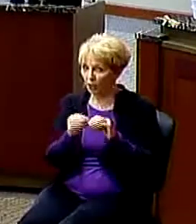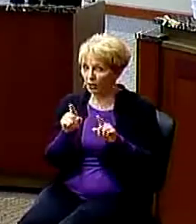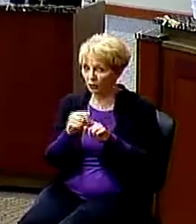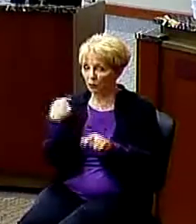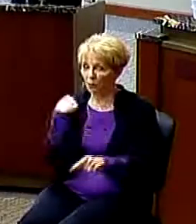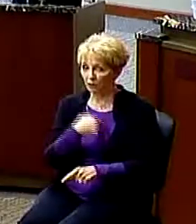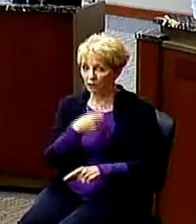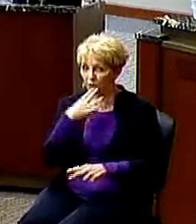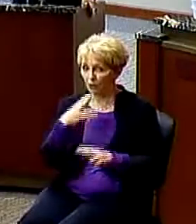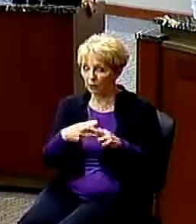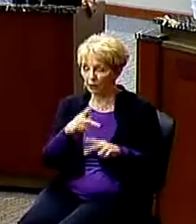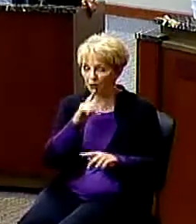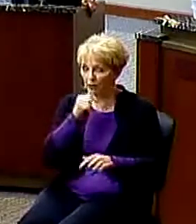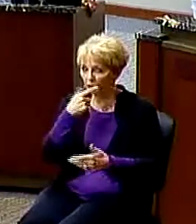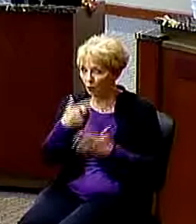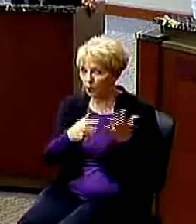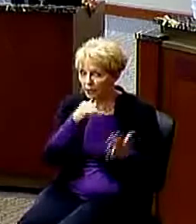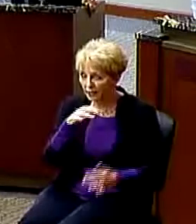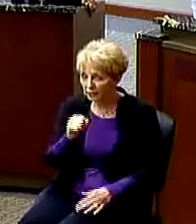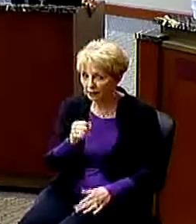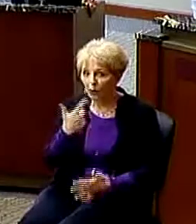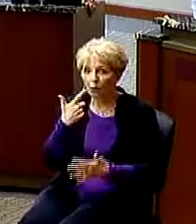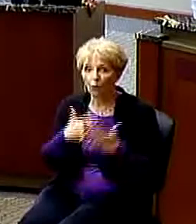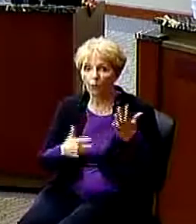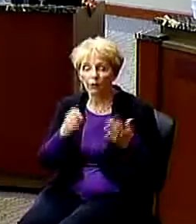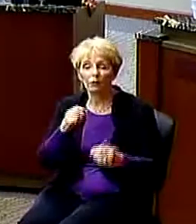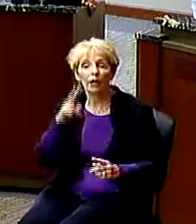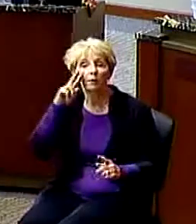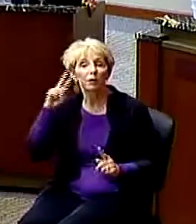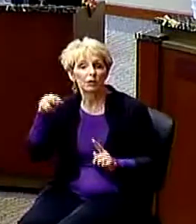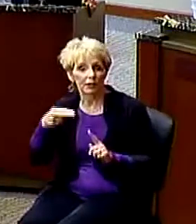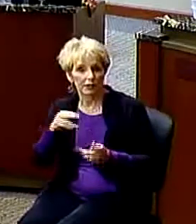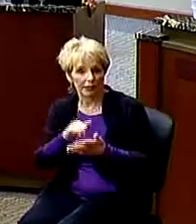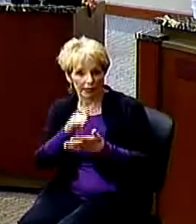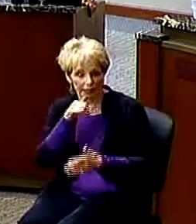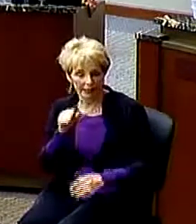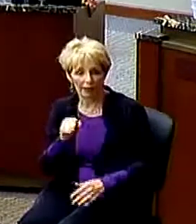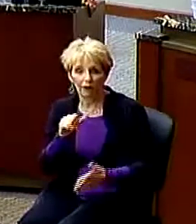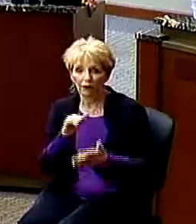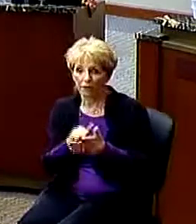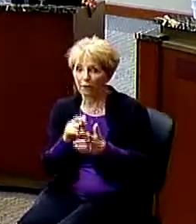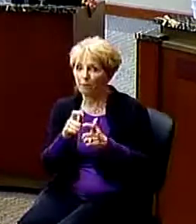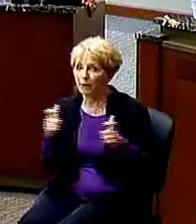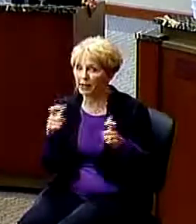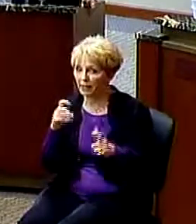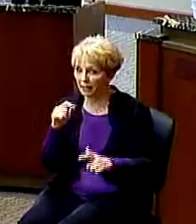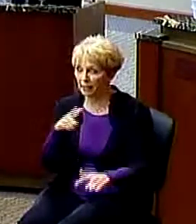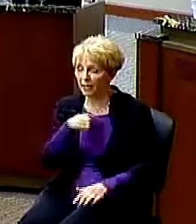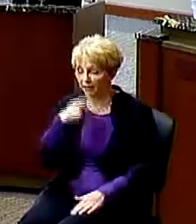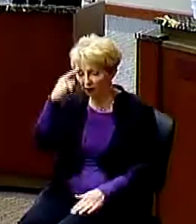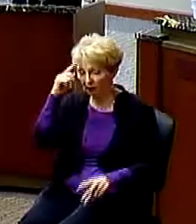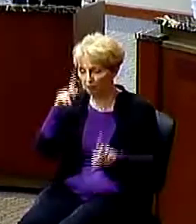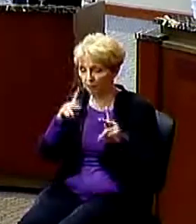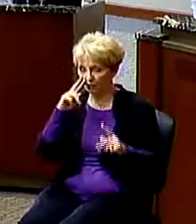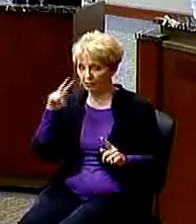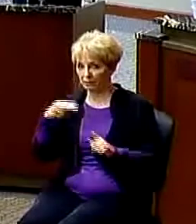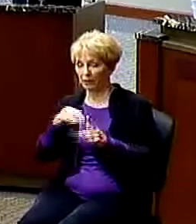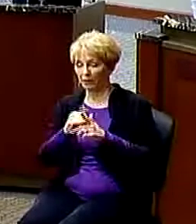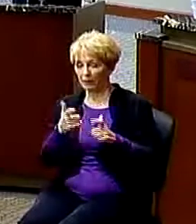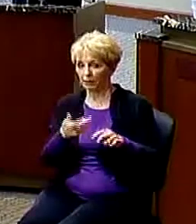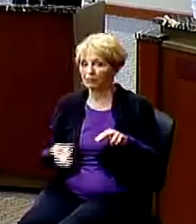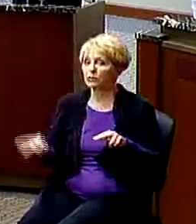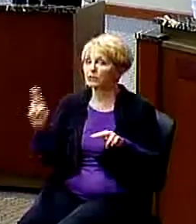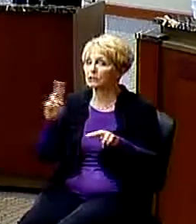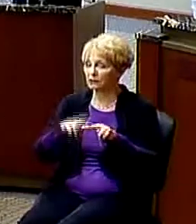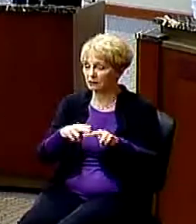Talked about, it's not really what it is, it's what it's perceived that it is. And that's a big deal. And I think people look at that big jump and